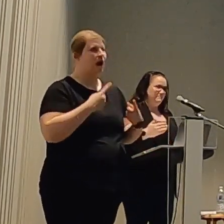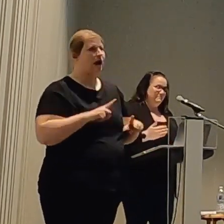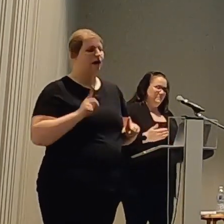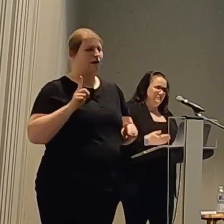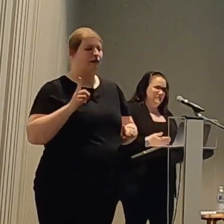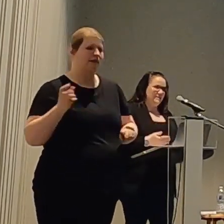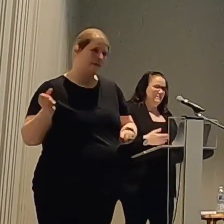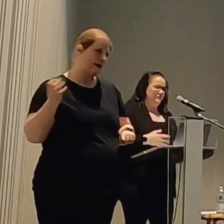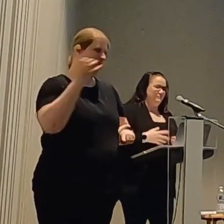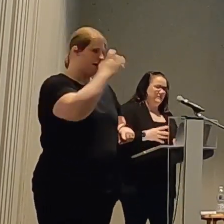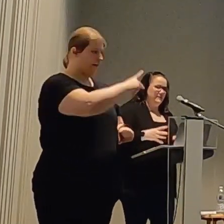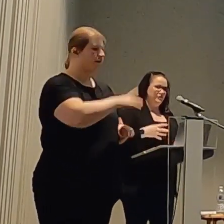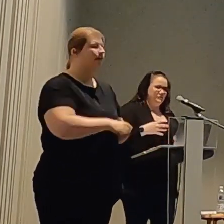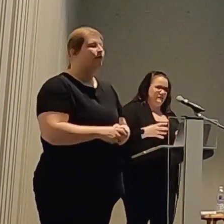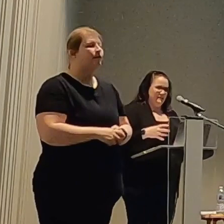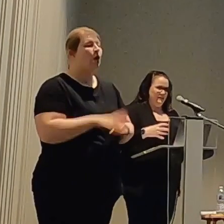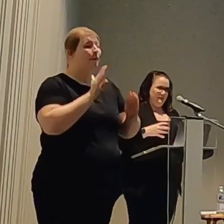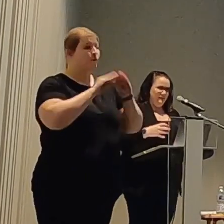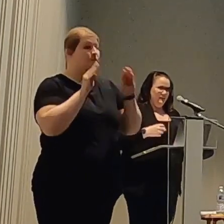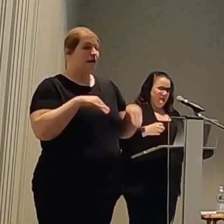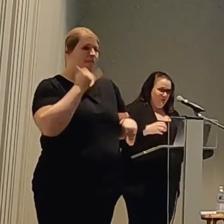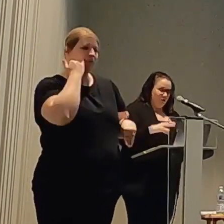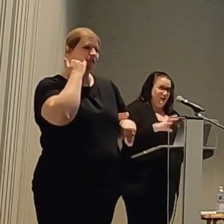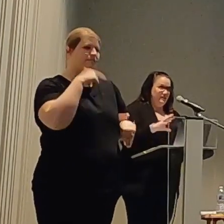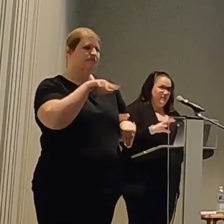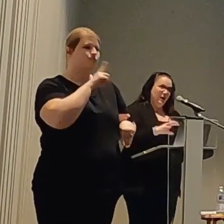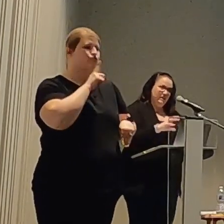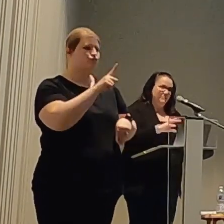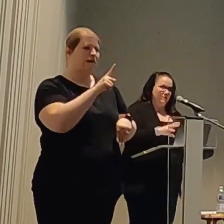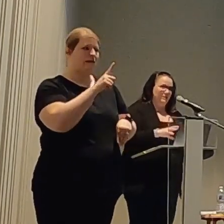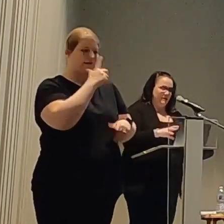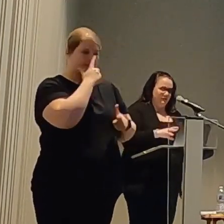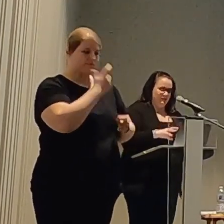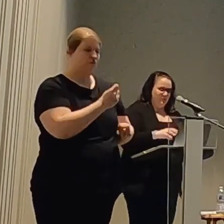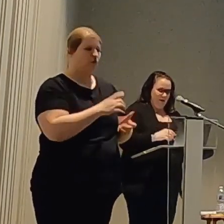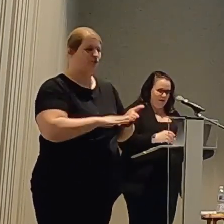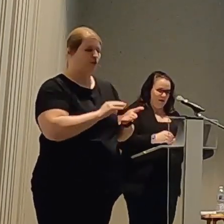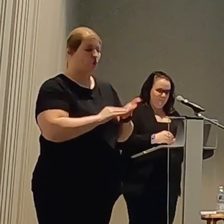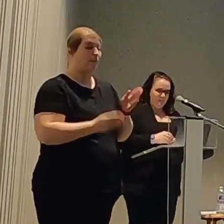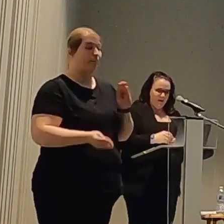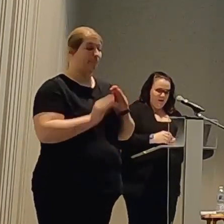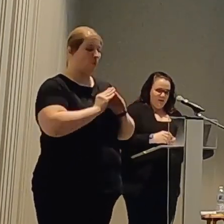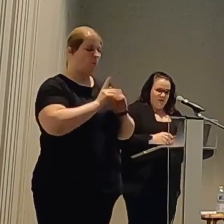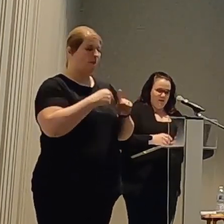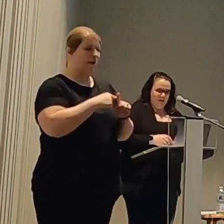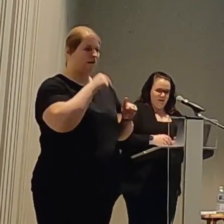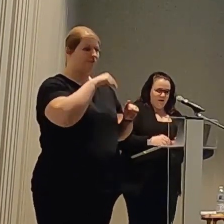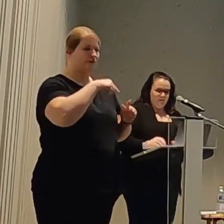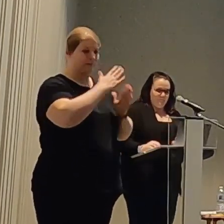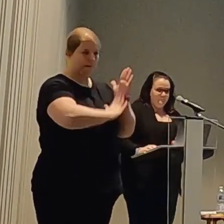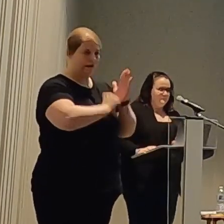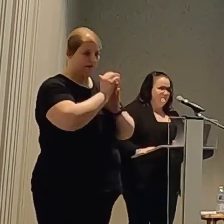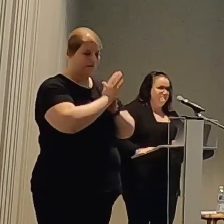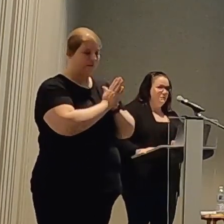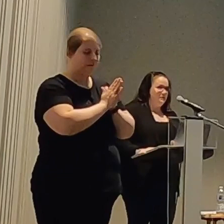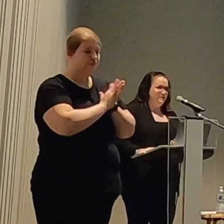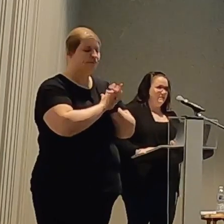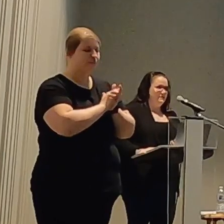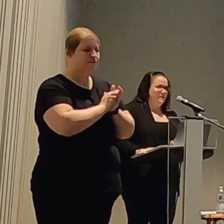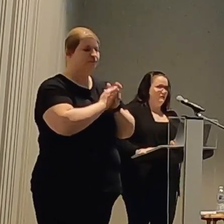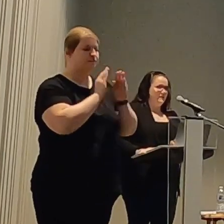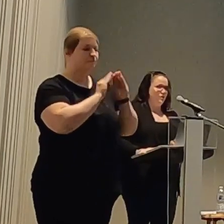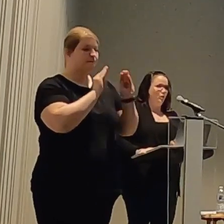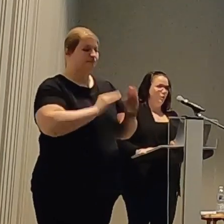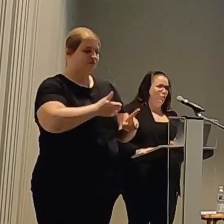The museum, if you're really interested in learning a ton more about this painting, the